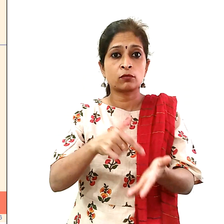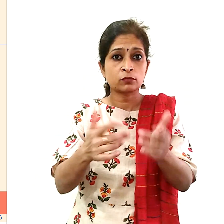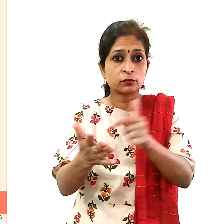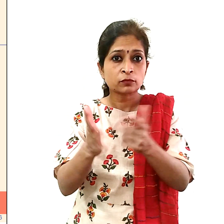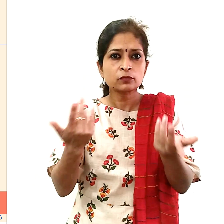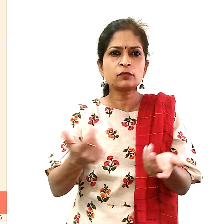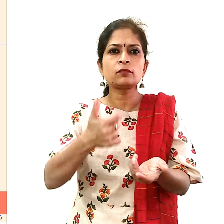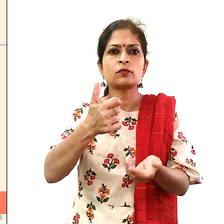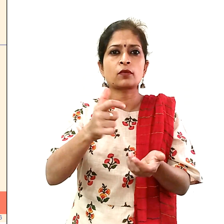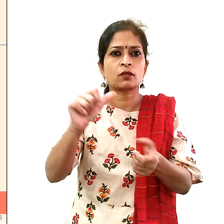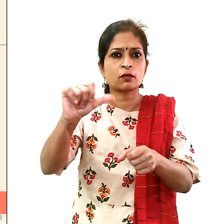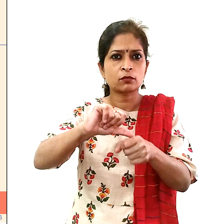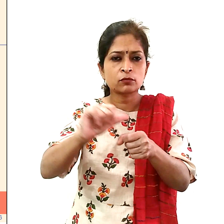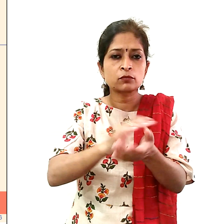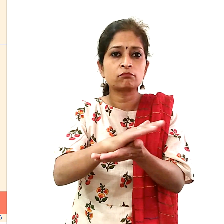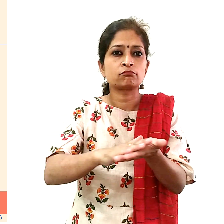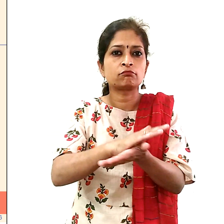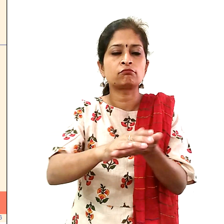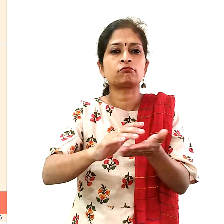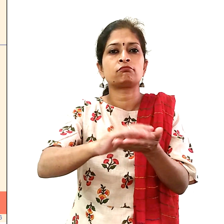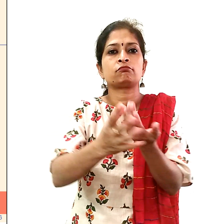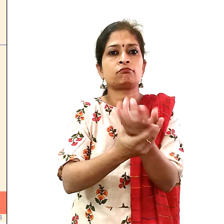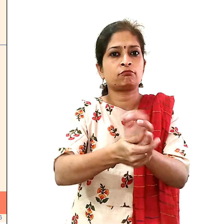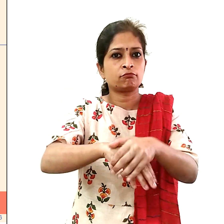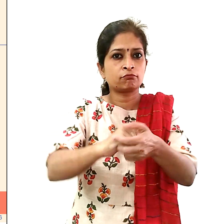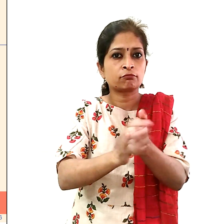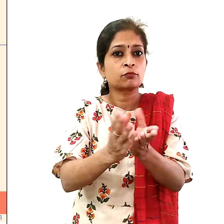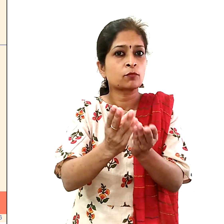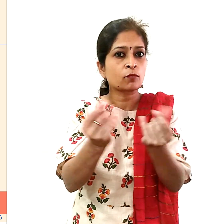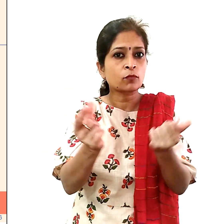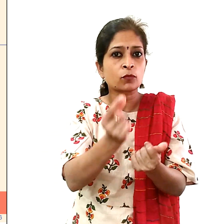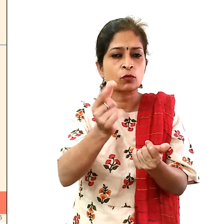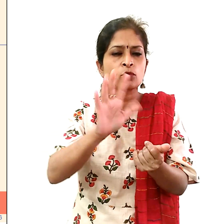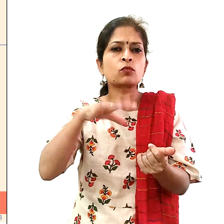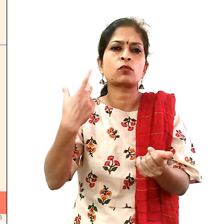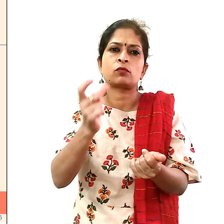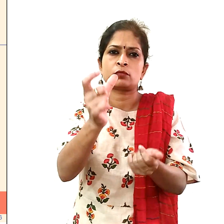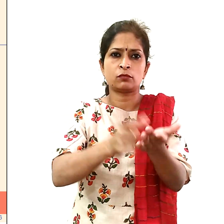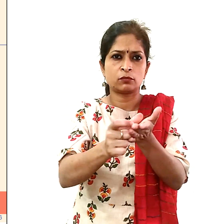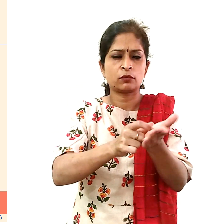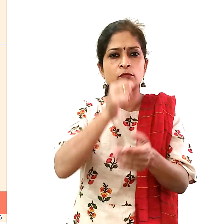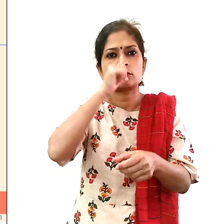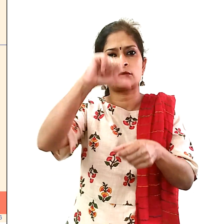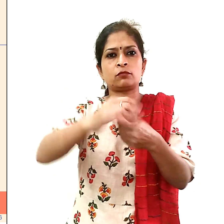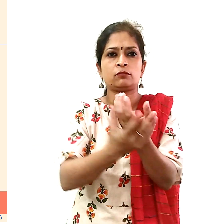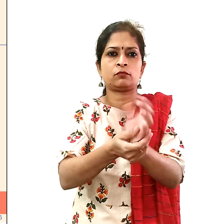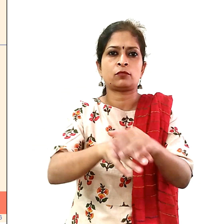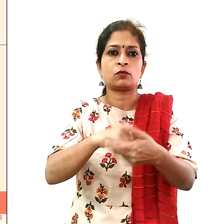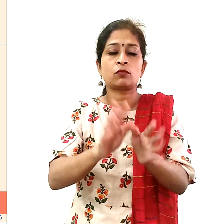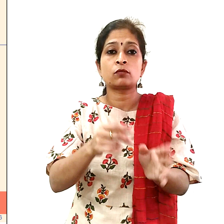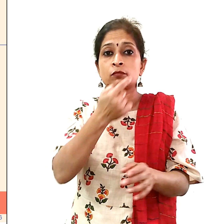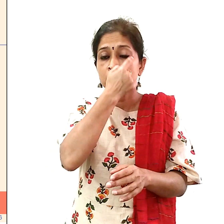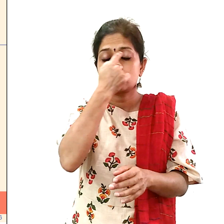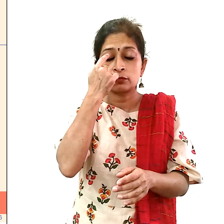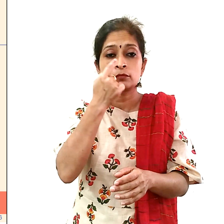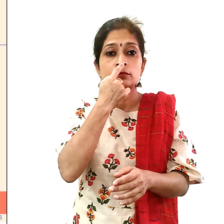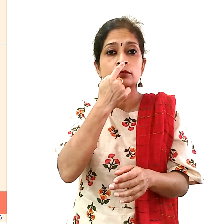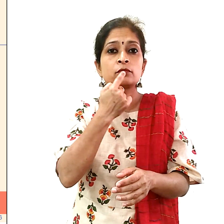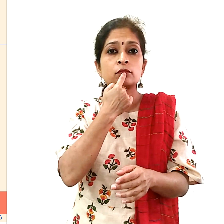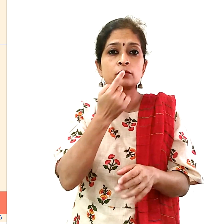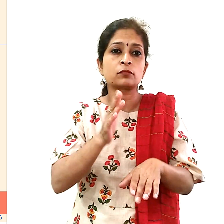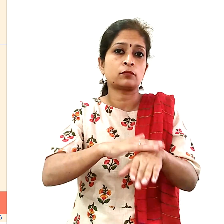alcohol-based hand rub or wash them with soap and water. Avoid touching your eyes, mouth or